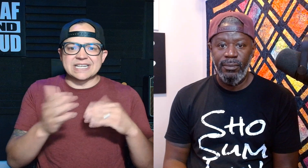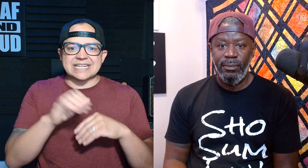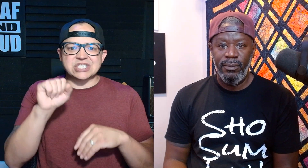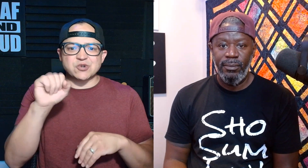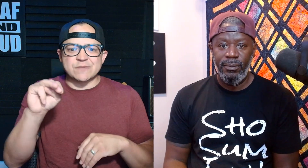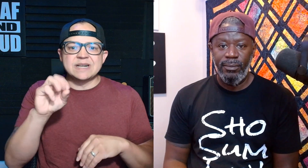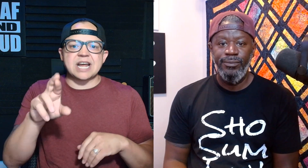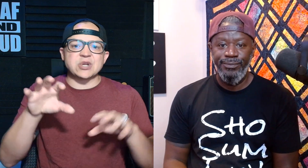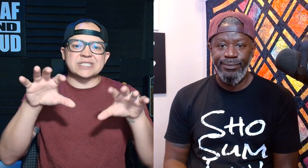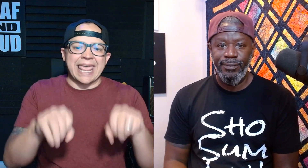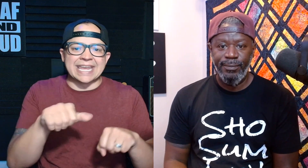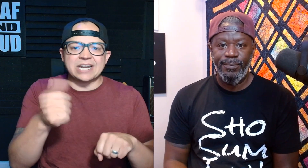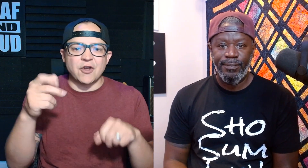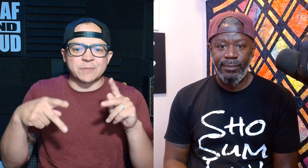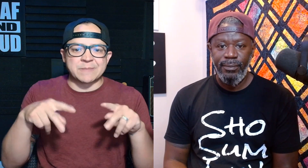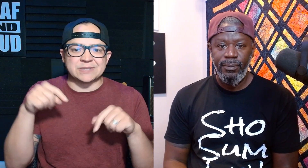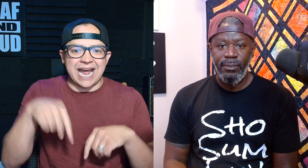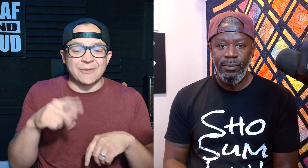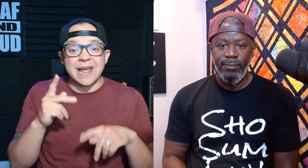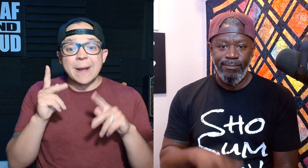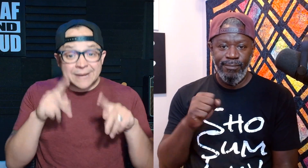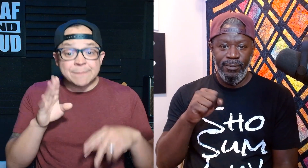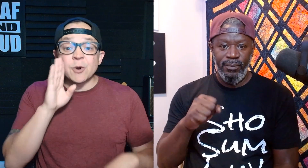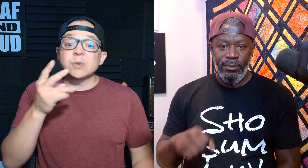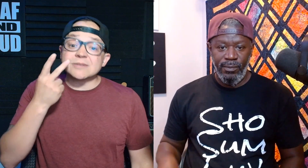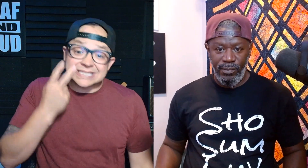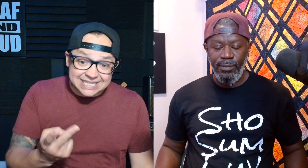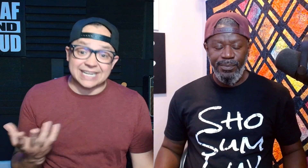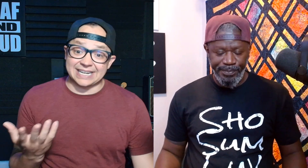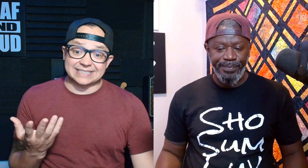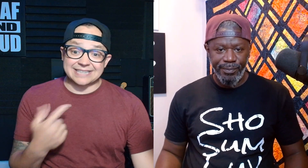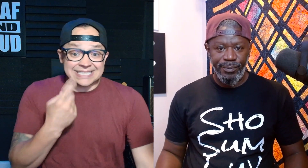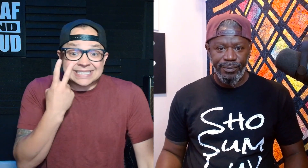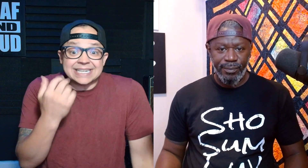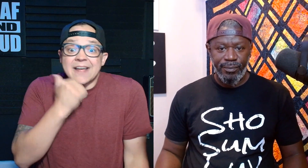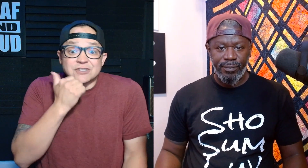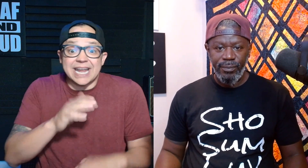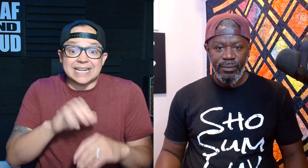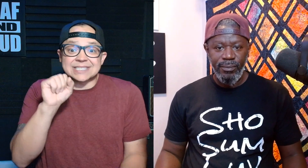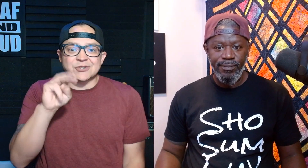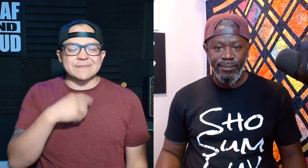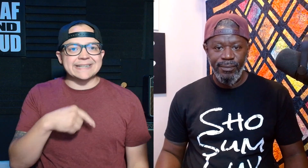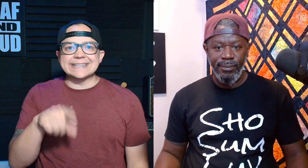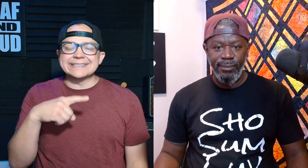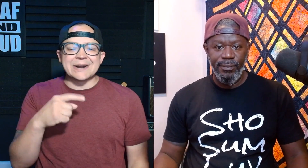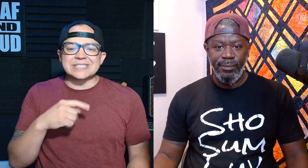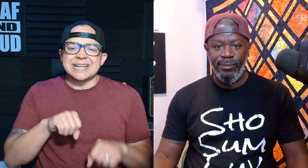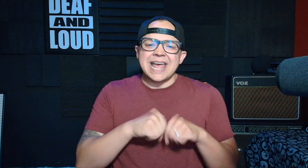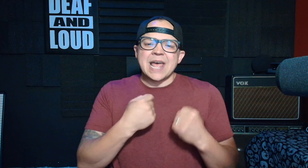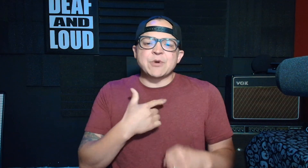negative things on social media, you're taking other people down, people will see it. I see it every day on social